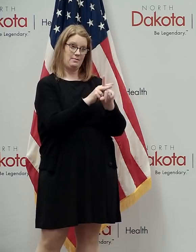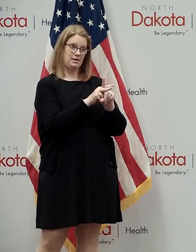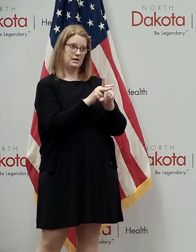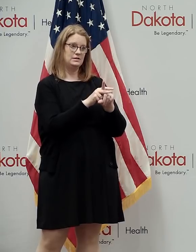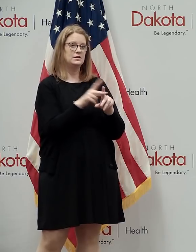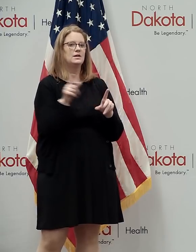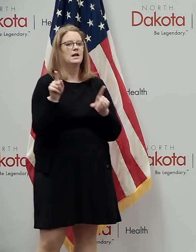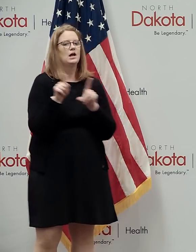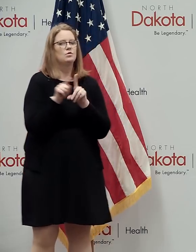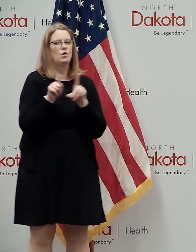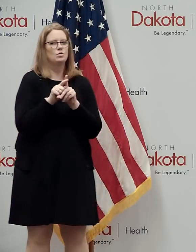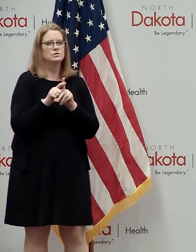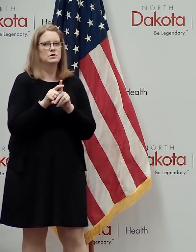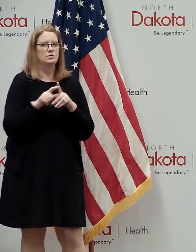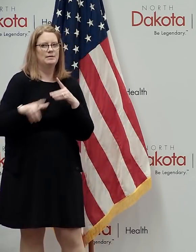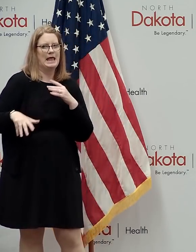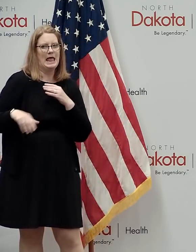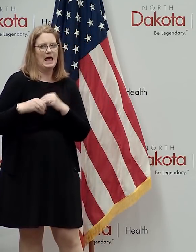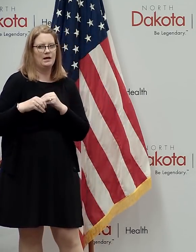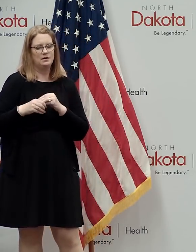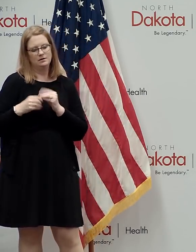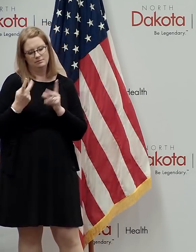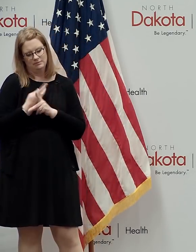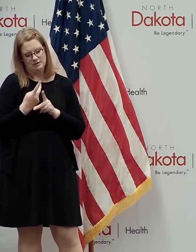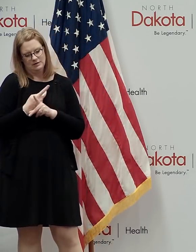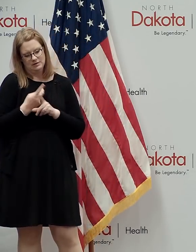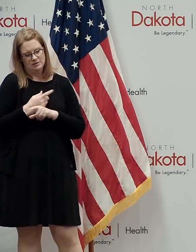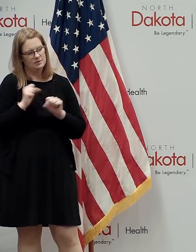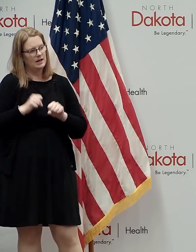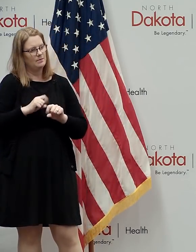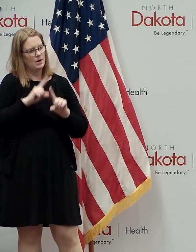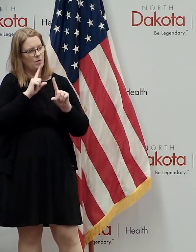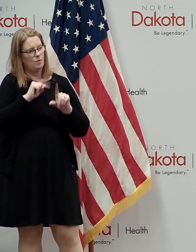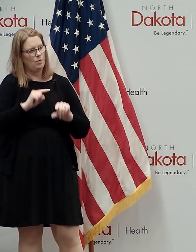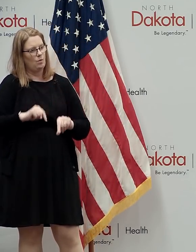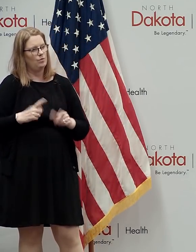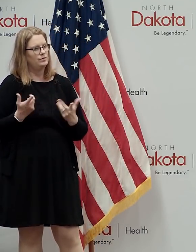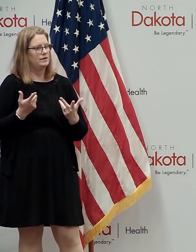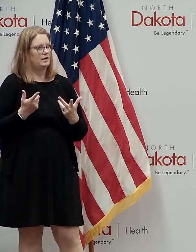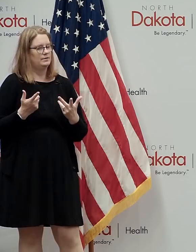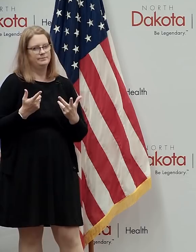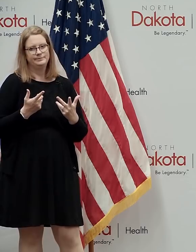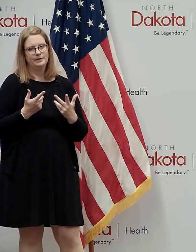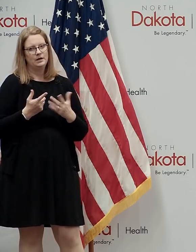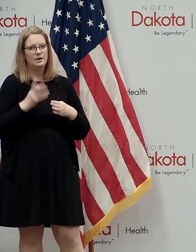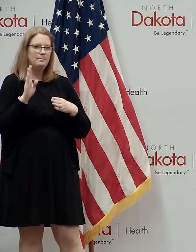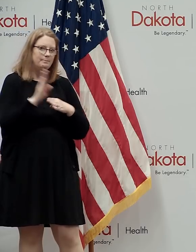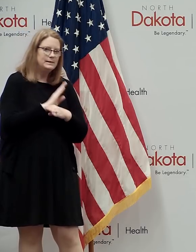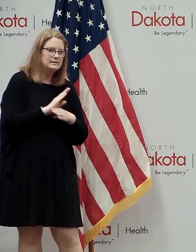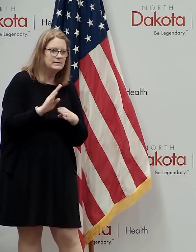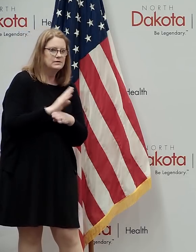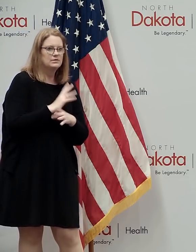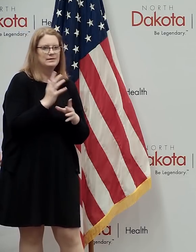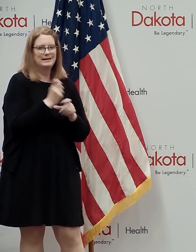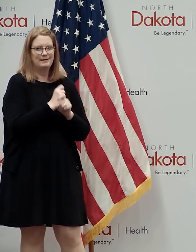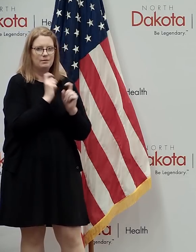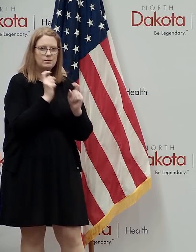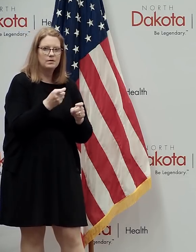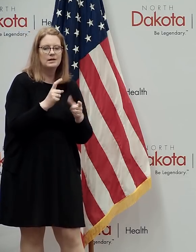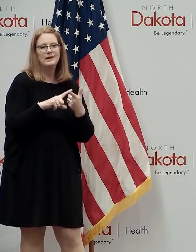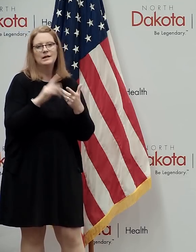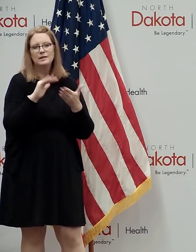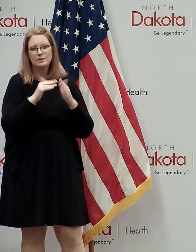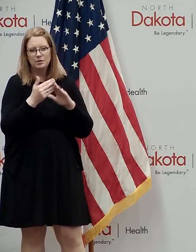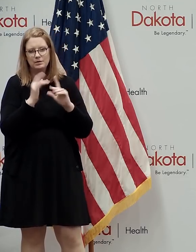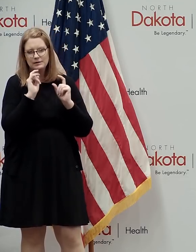on the backside. So we'll be able to report on dozens and dozens of fields, ranging from which industries received the grants, which communities